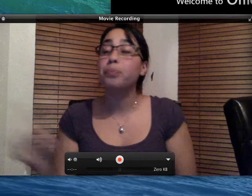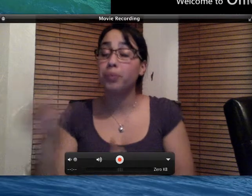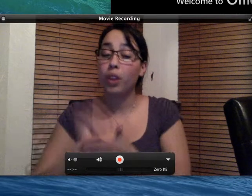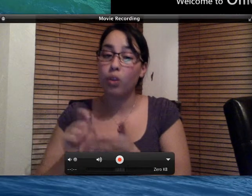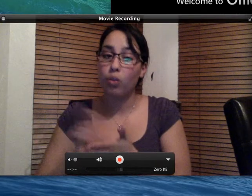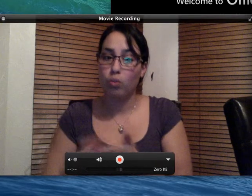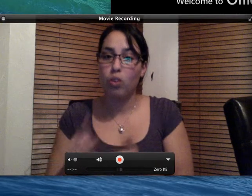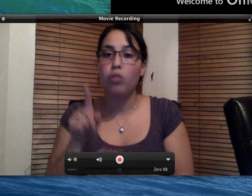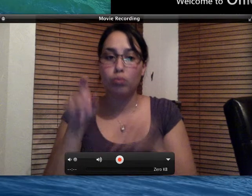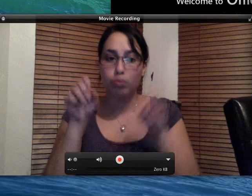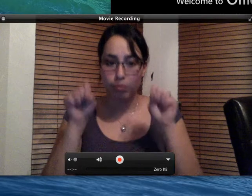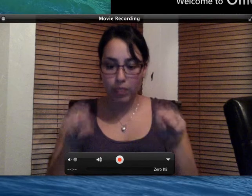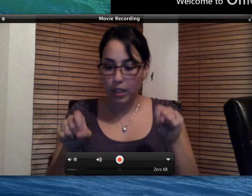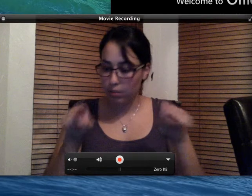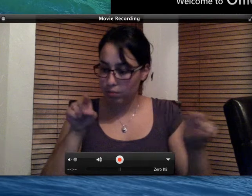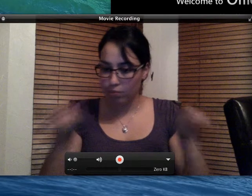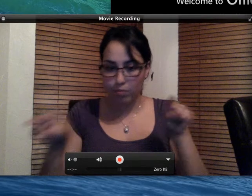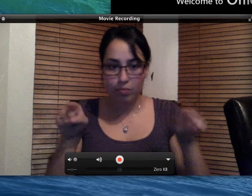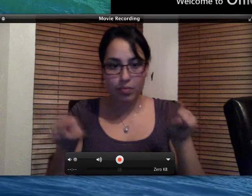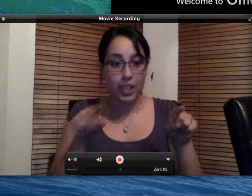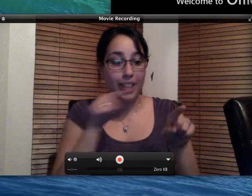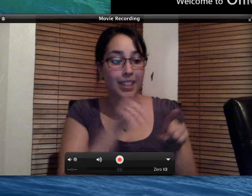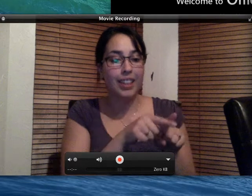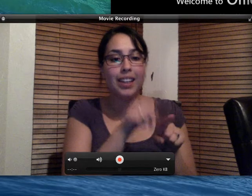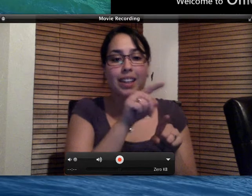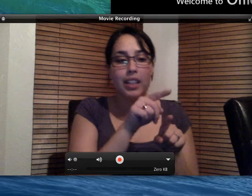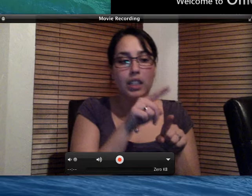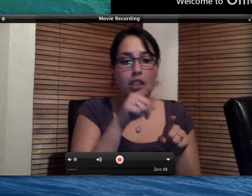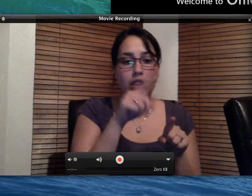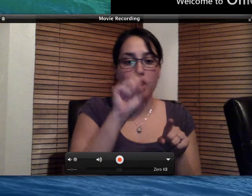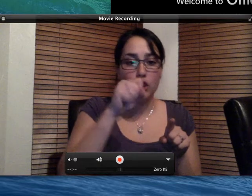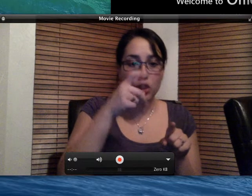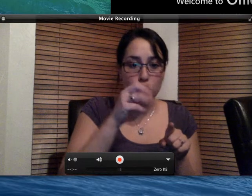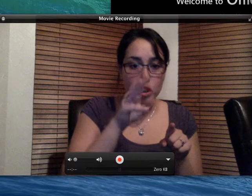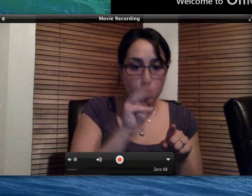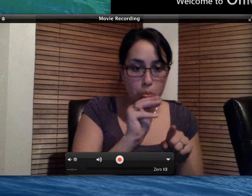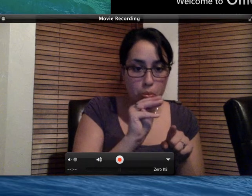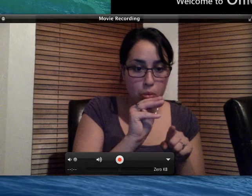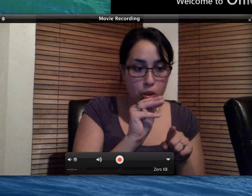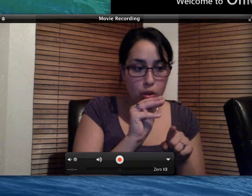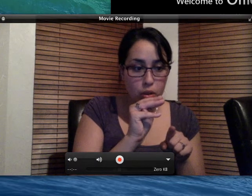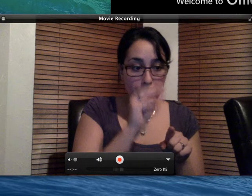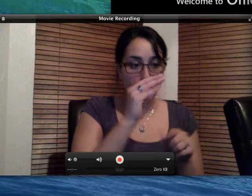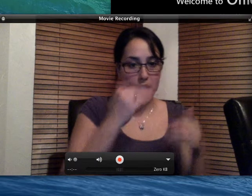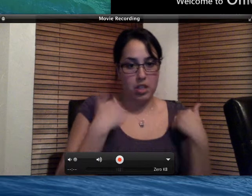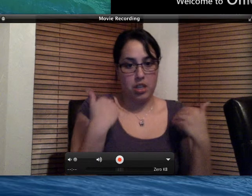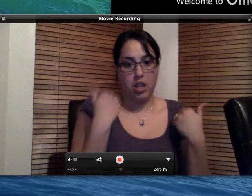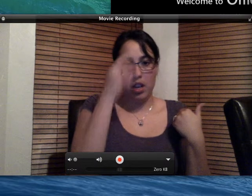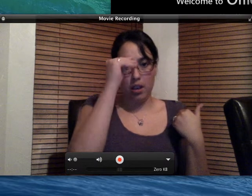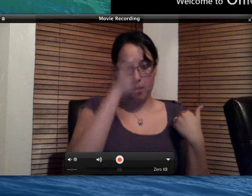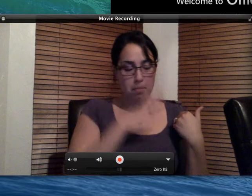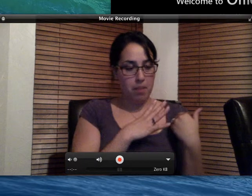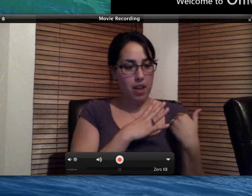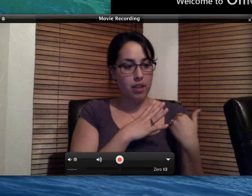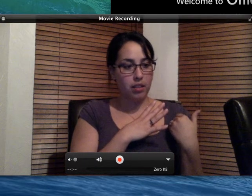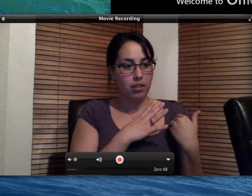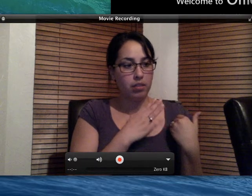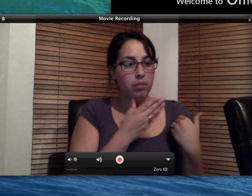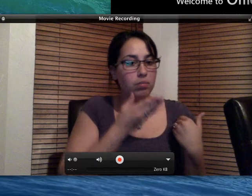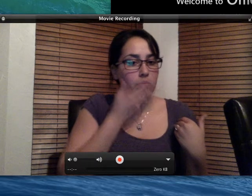could differentiate between the semen of a young man, which he said had a fresh, exhilarating